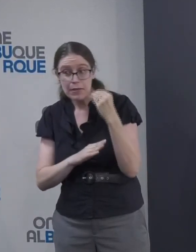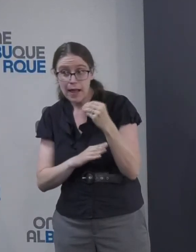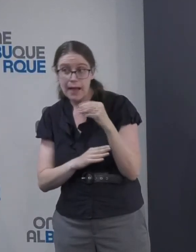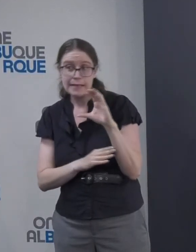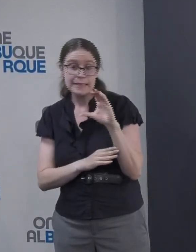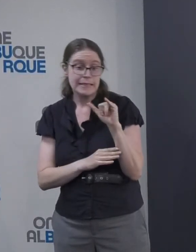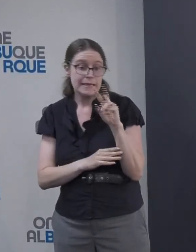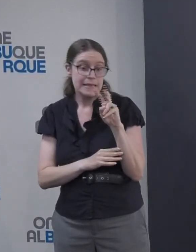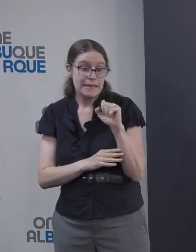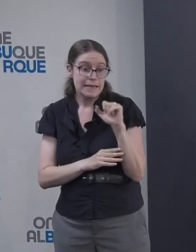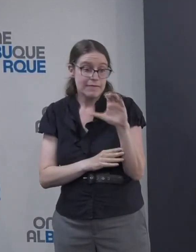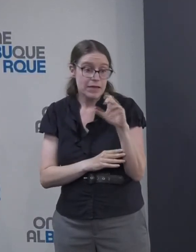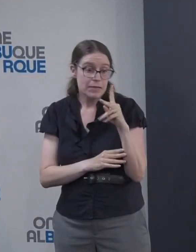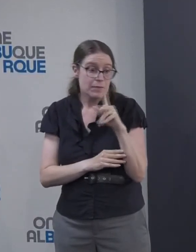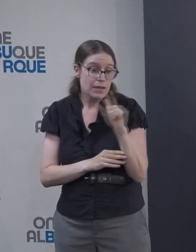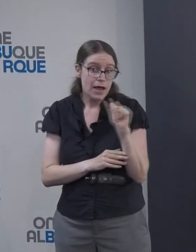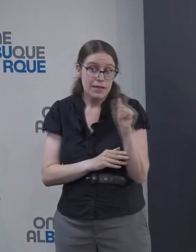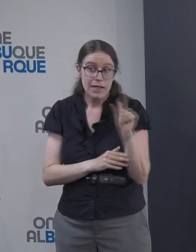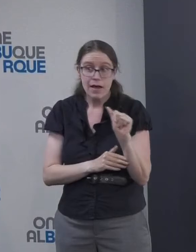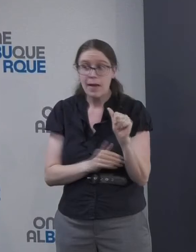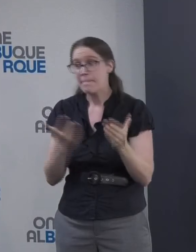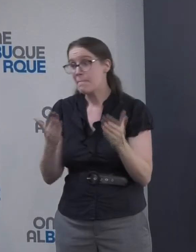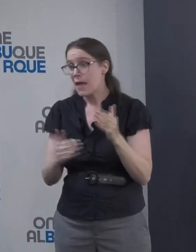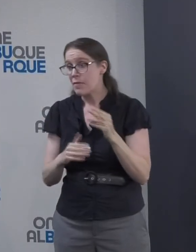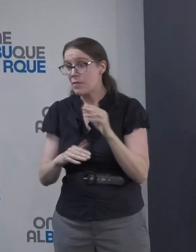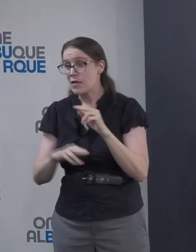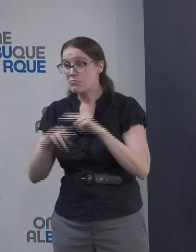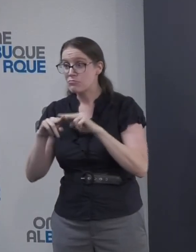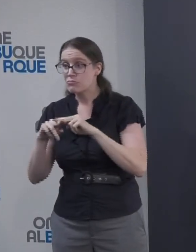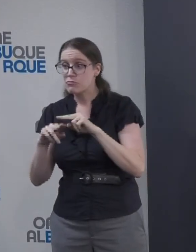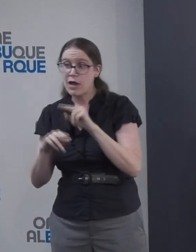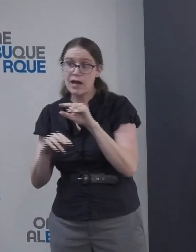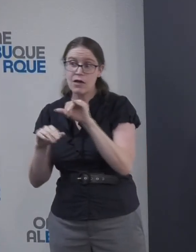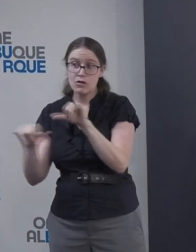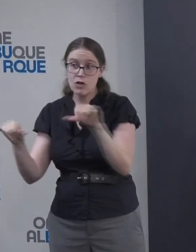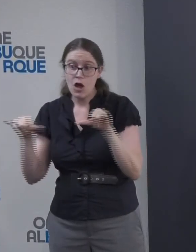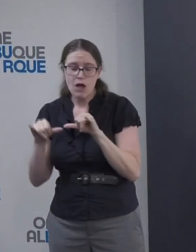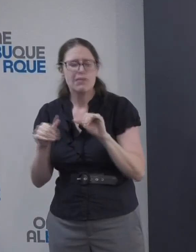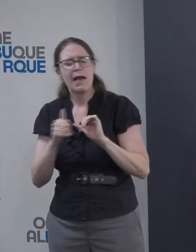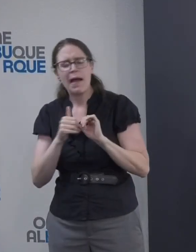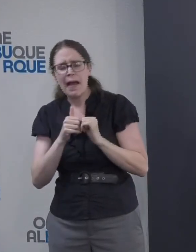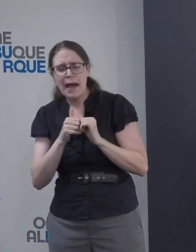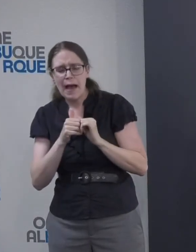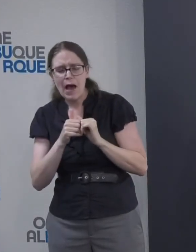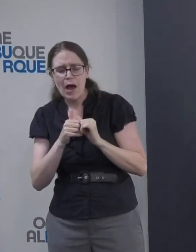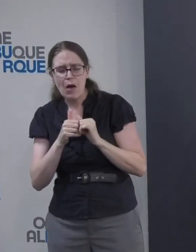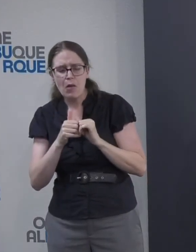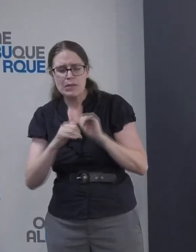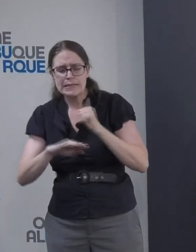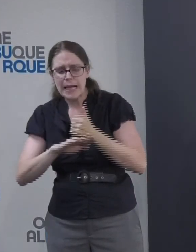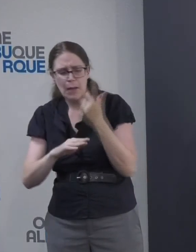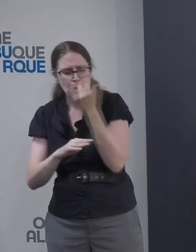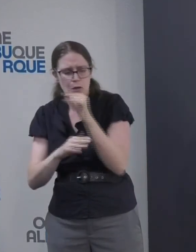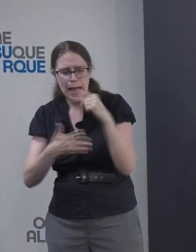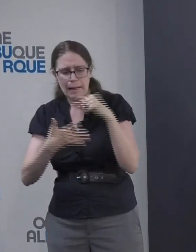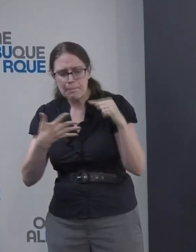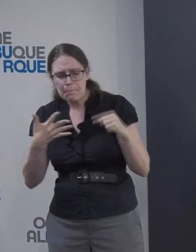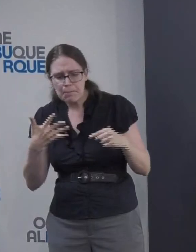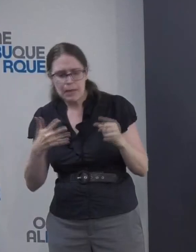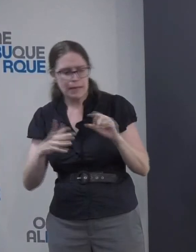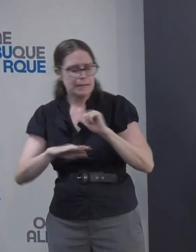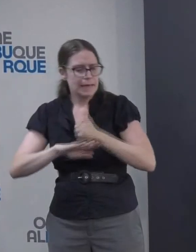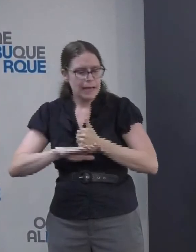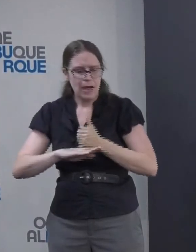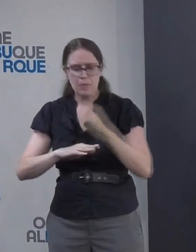in terms of what restaurants could be involved and how they would set up tables and their own prep operations? So the question